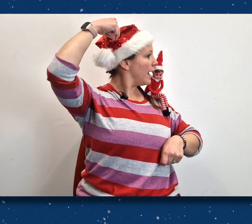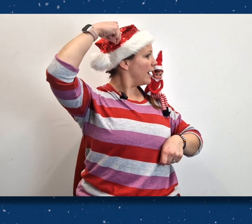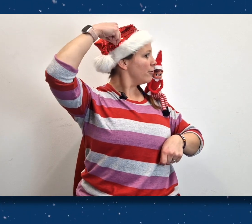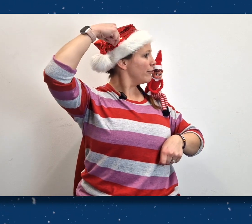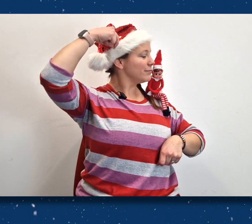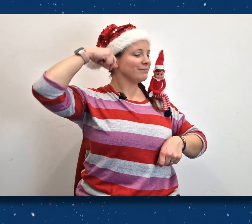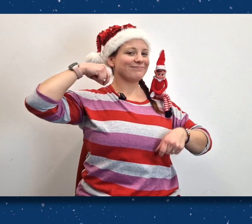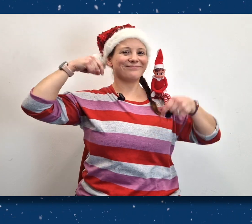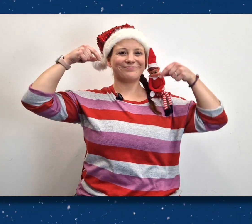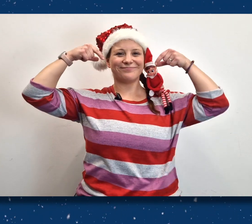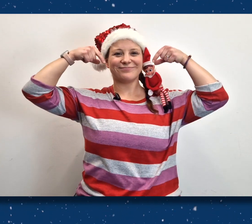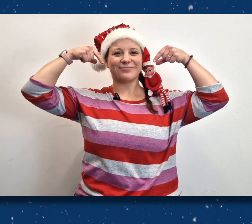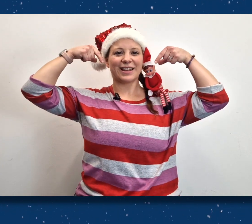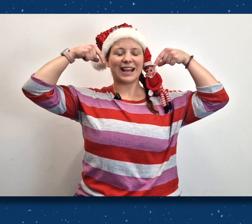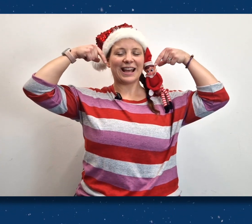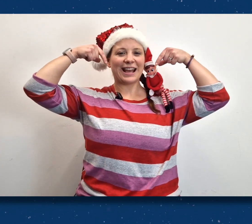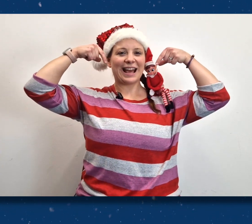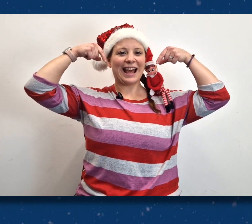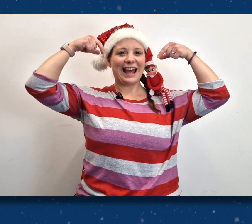Elf.